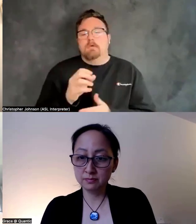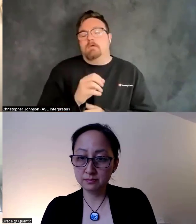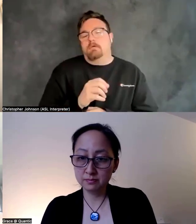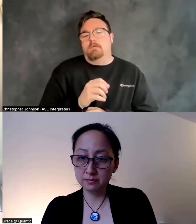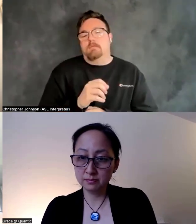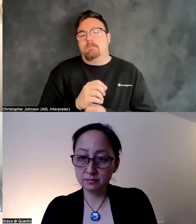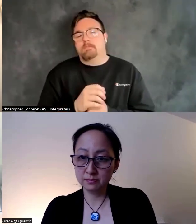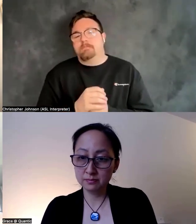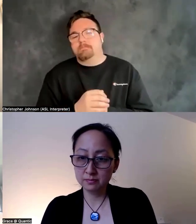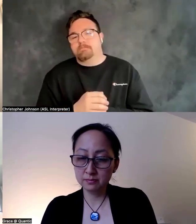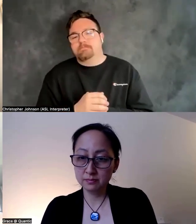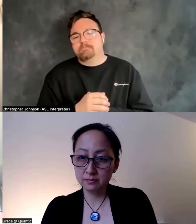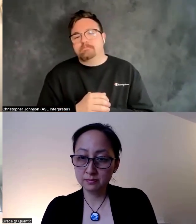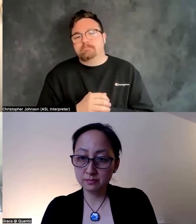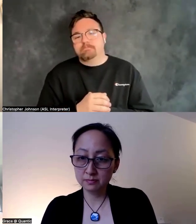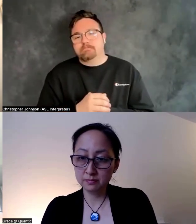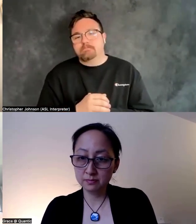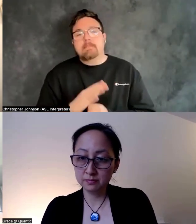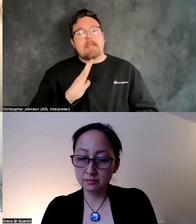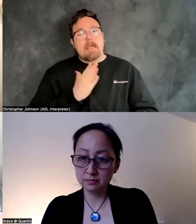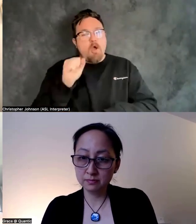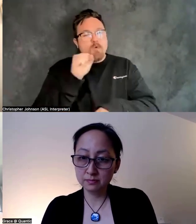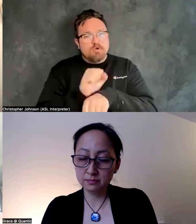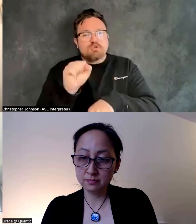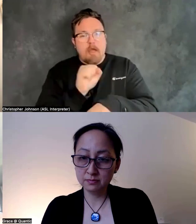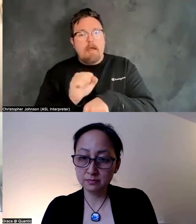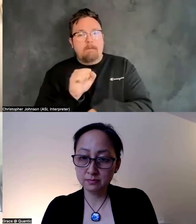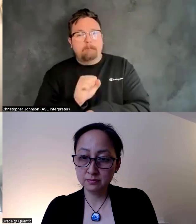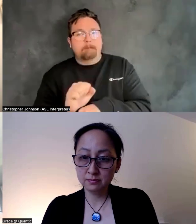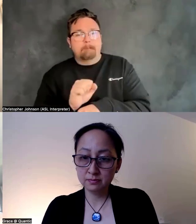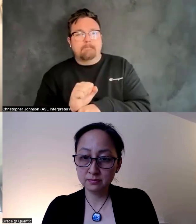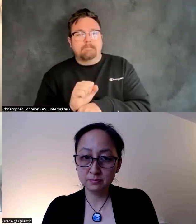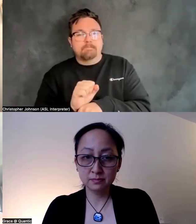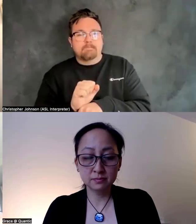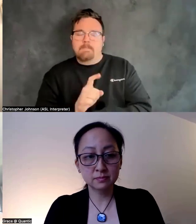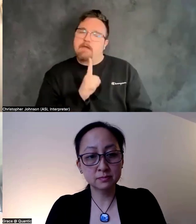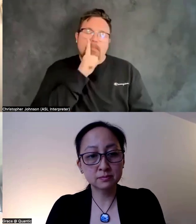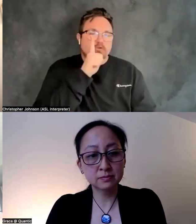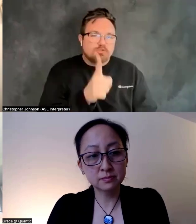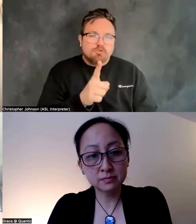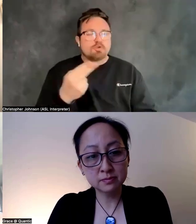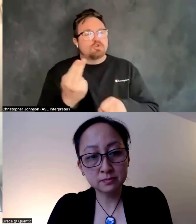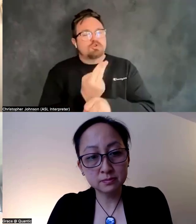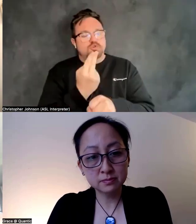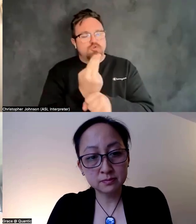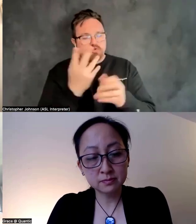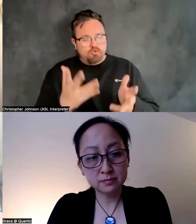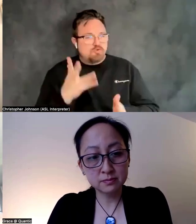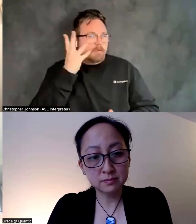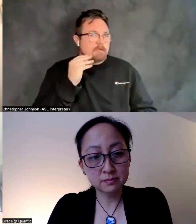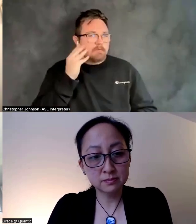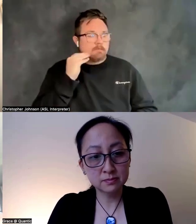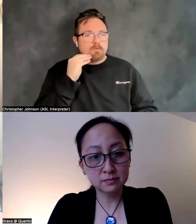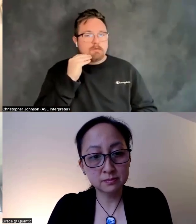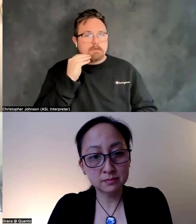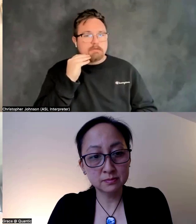of the Web3, it is our job to make sure that the user experience is at least at par with whatever is offered in